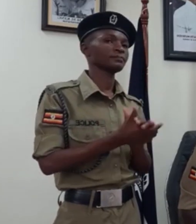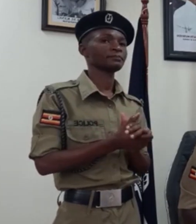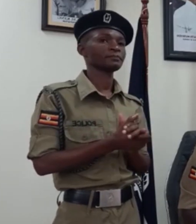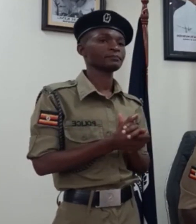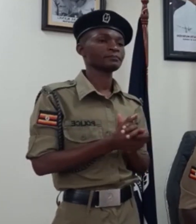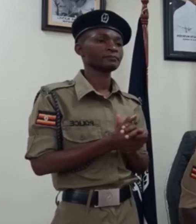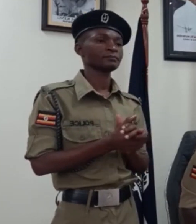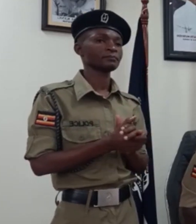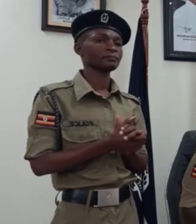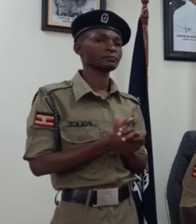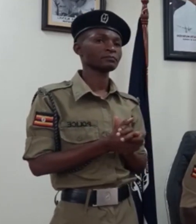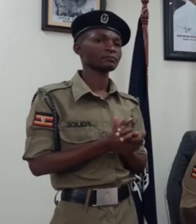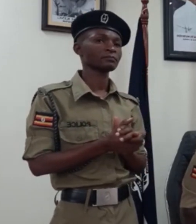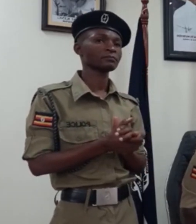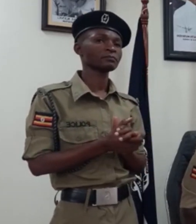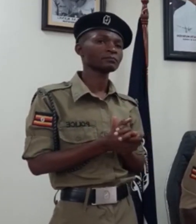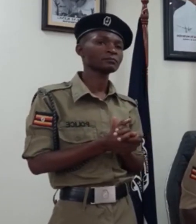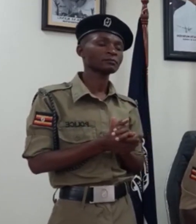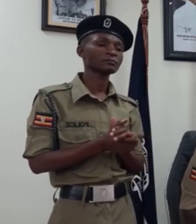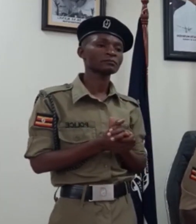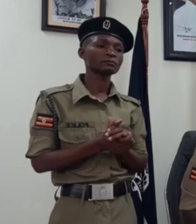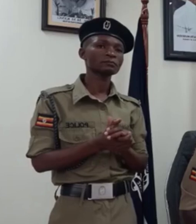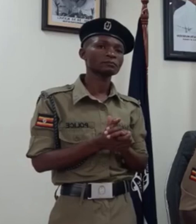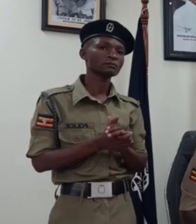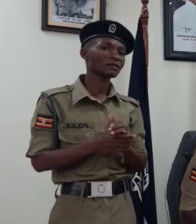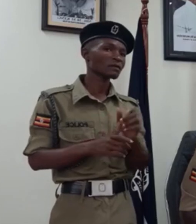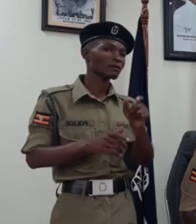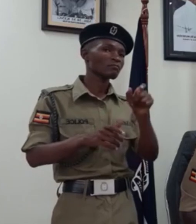obw'omukwano obw'okugumya